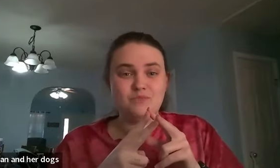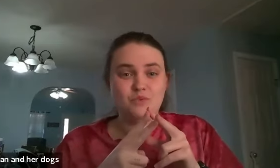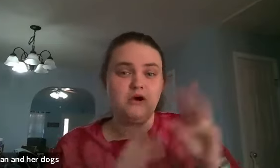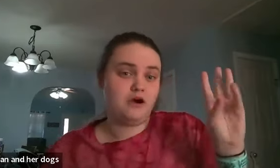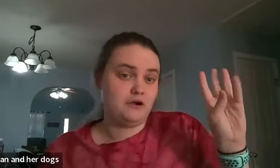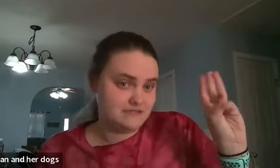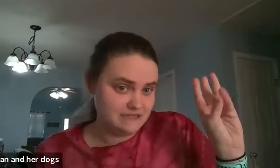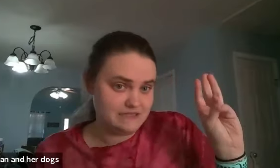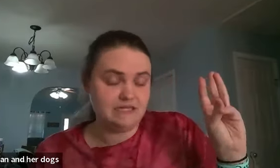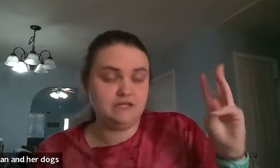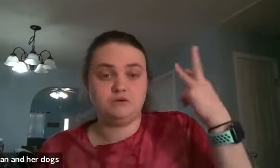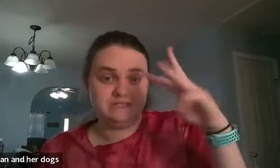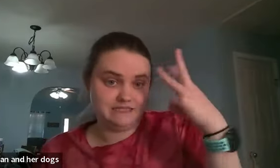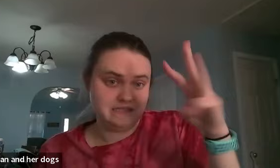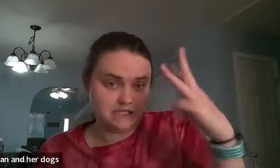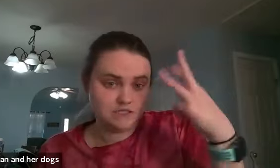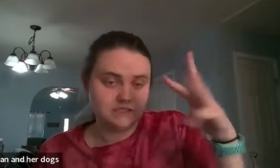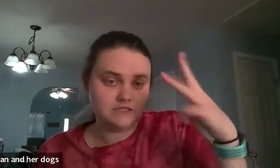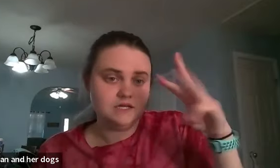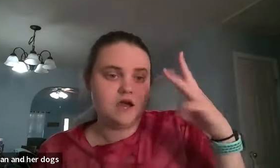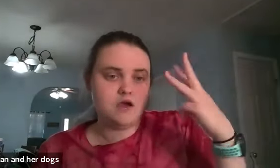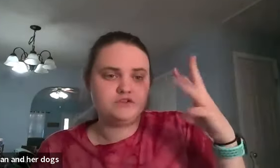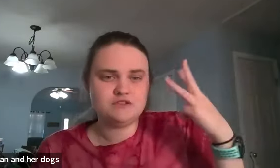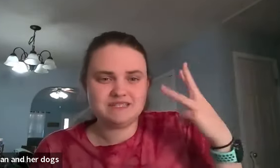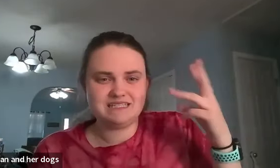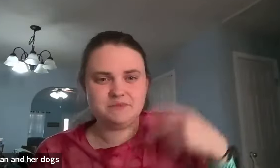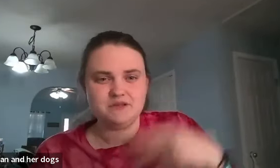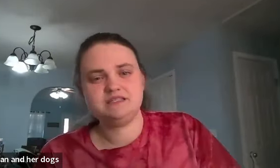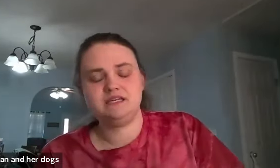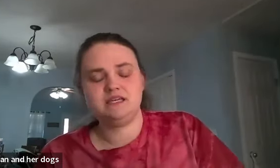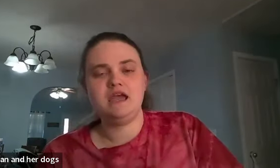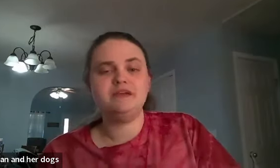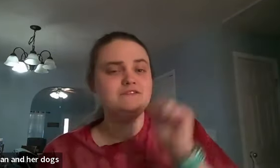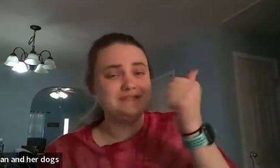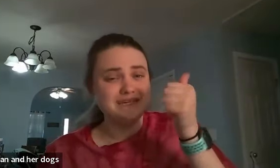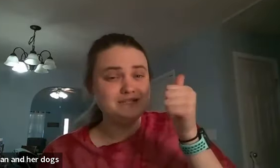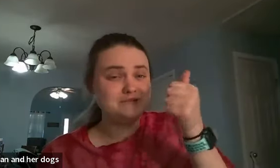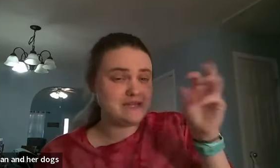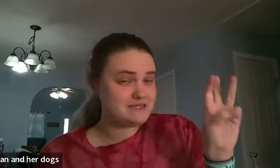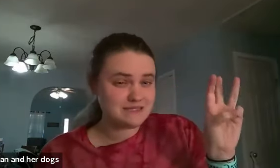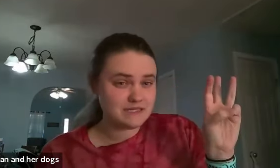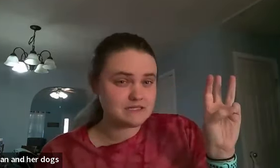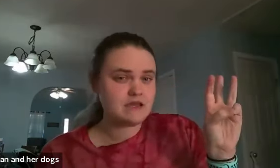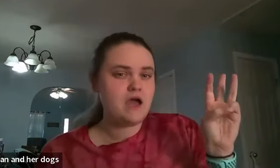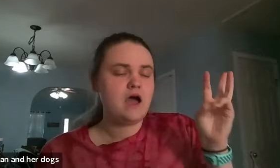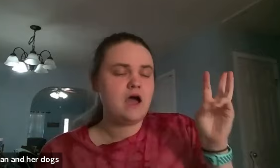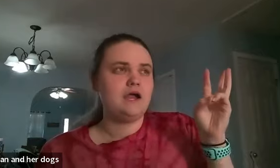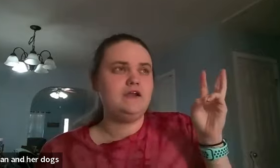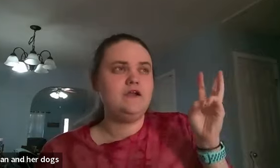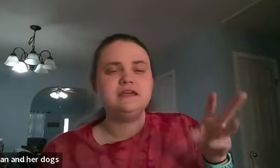more are 16 or 16. Those are the ones I typically see. I mean, if you did do 10, 6, it's